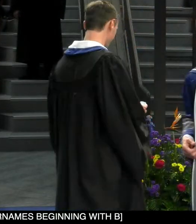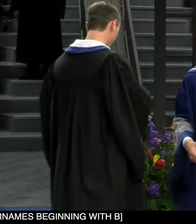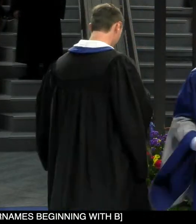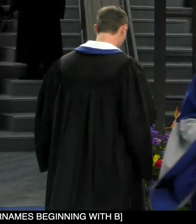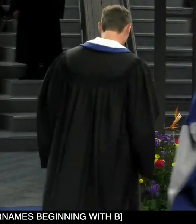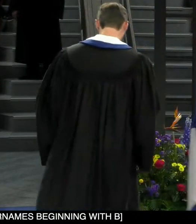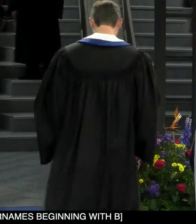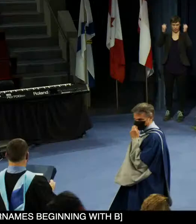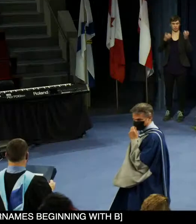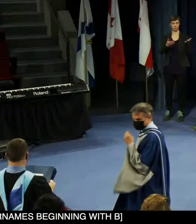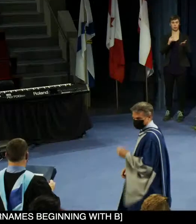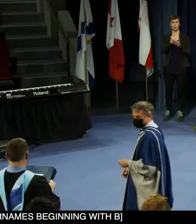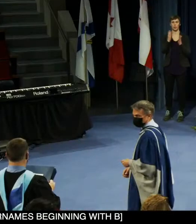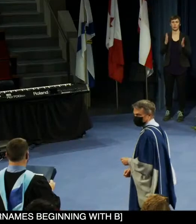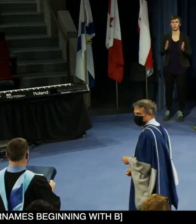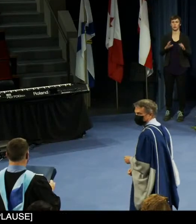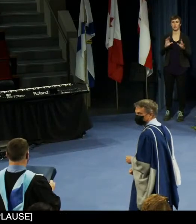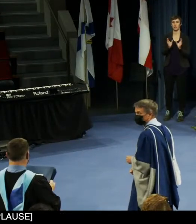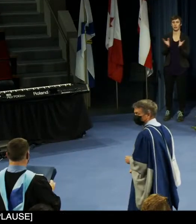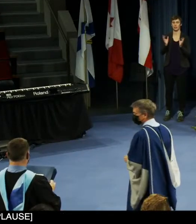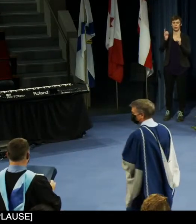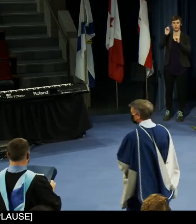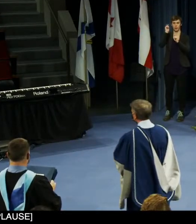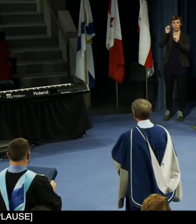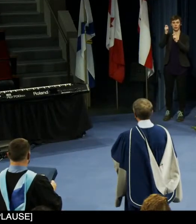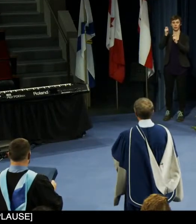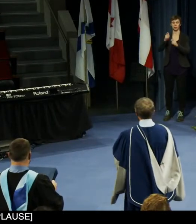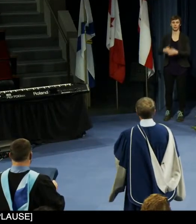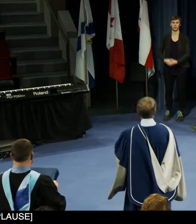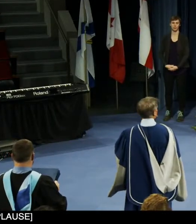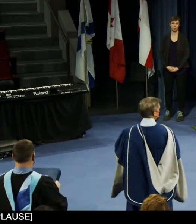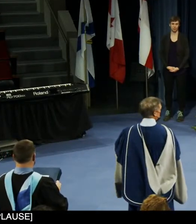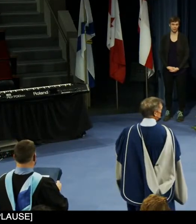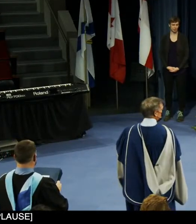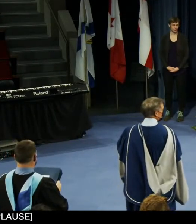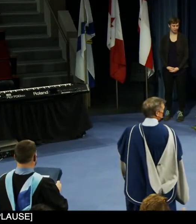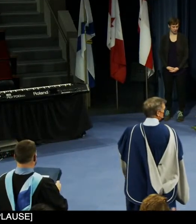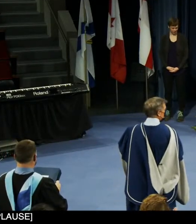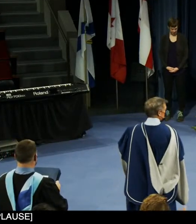Mr. President, the graduates for the certificate in carpentry.